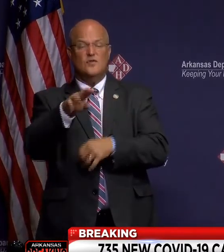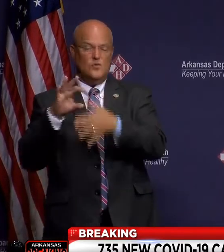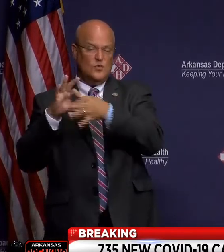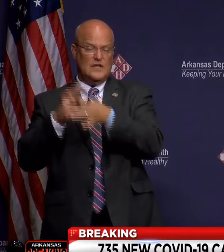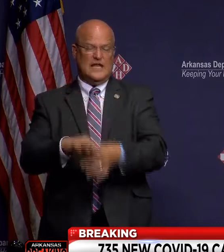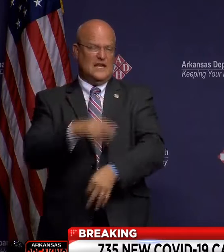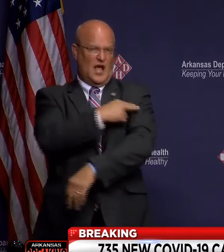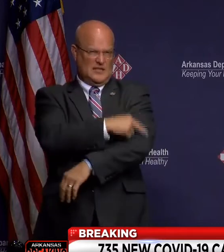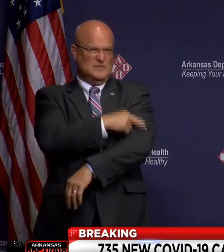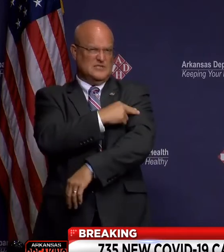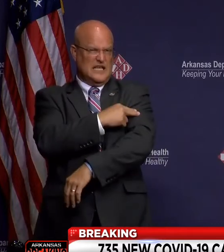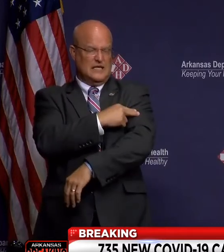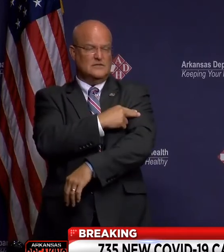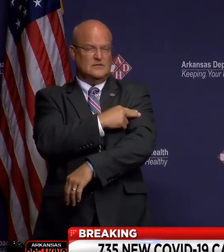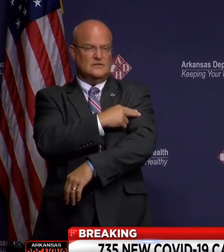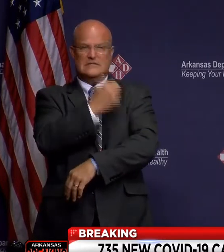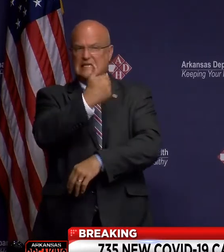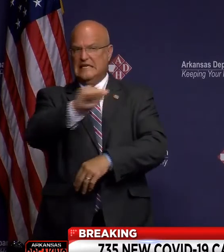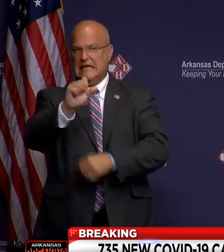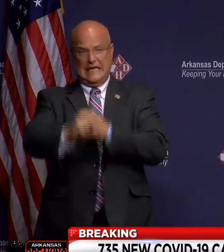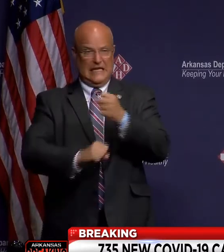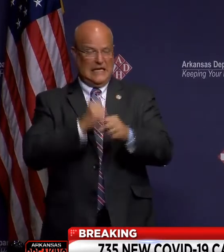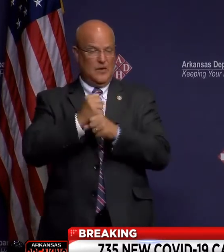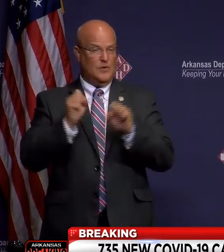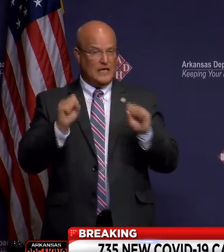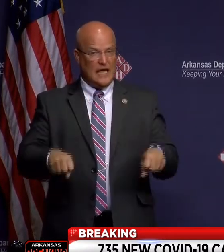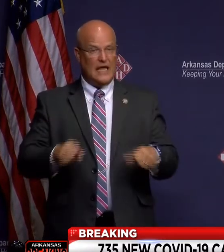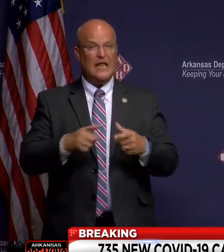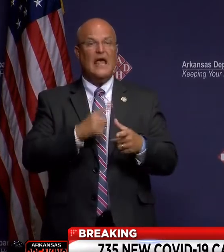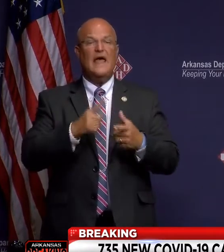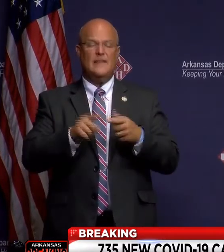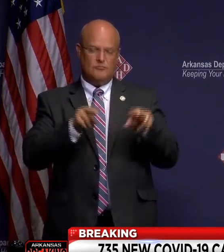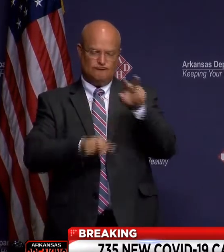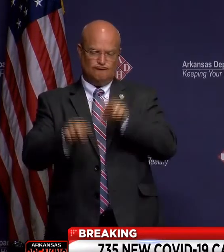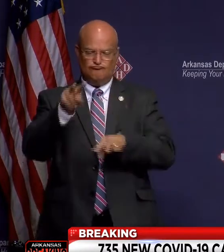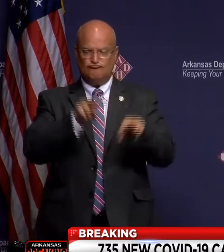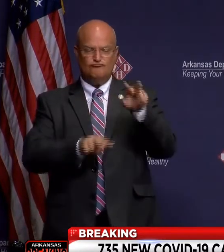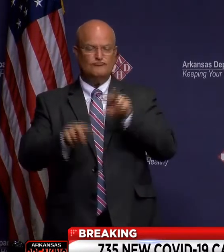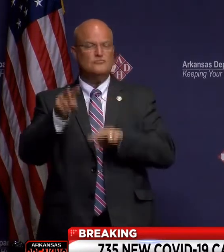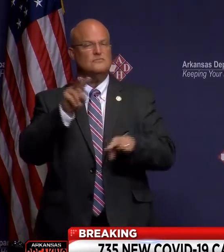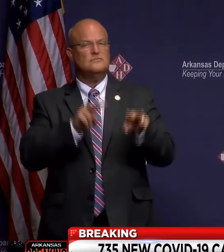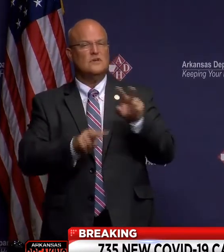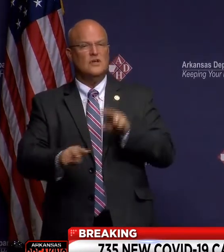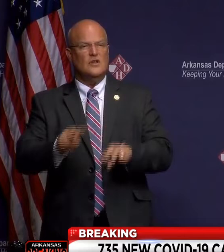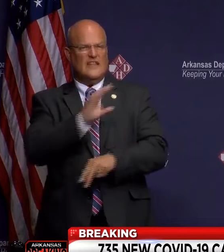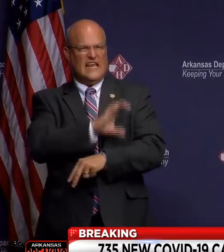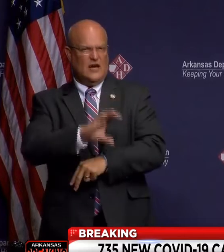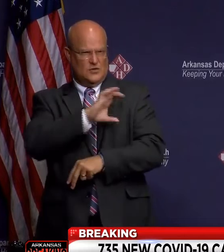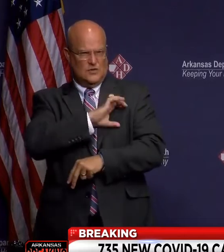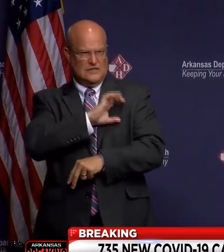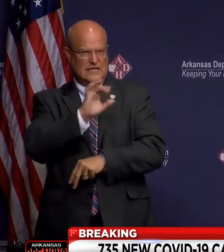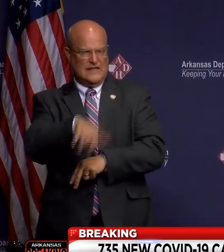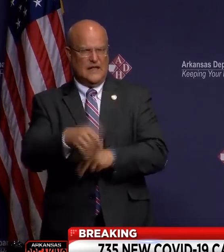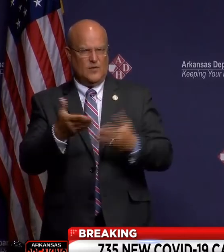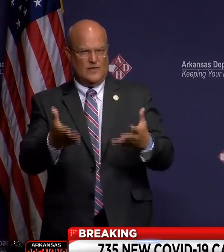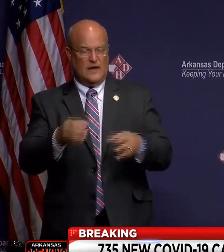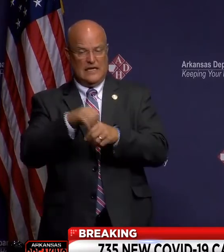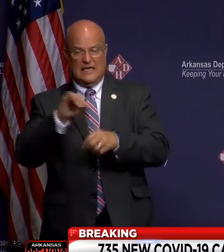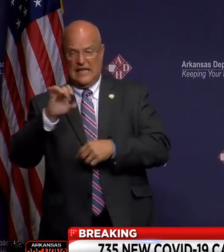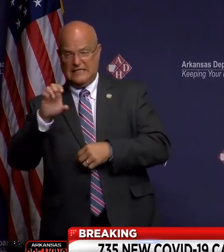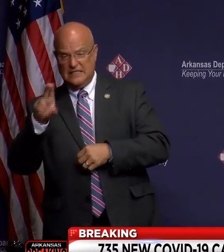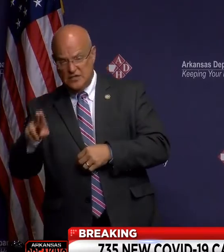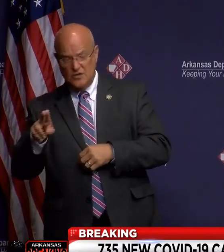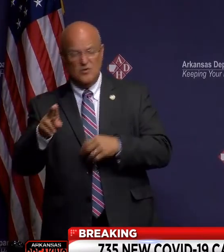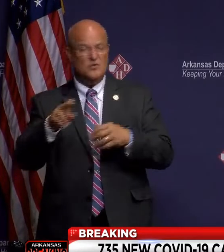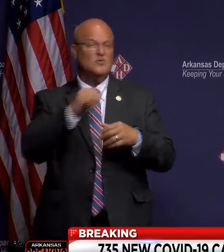flu-related hospitalizations for any given year, and then we can look at the characteristics, like were they in the ICU